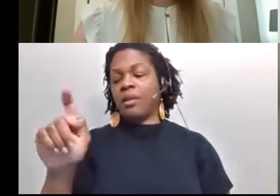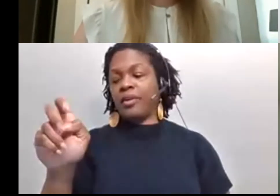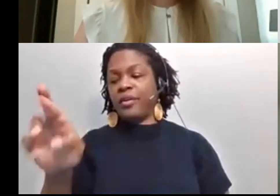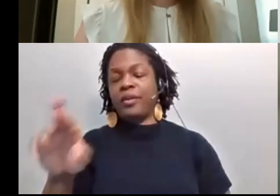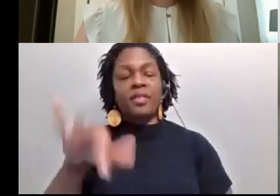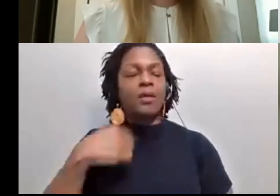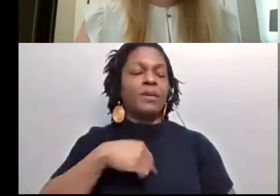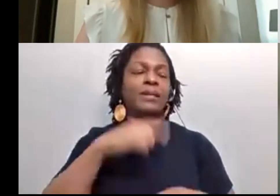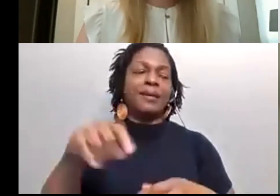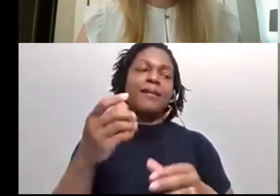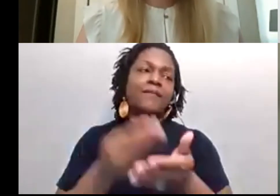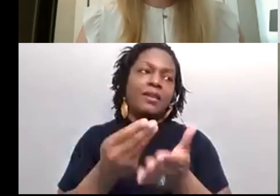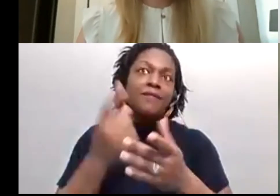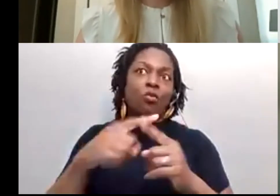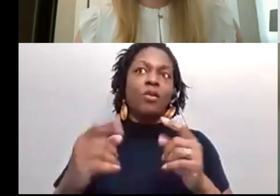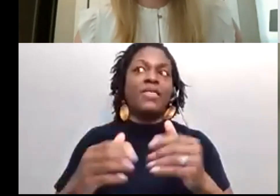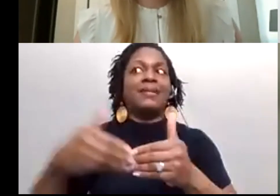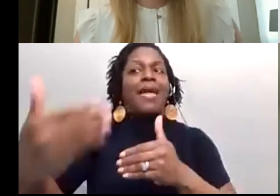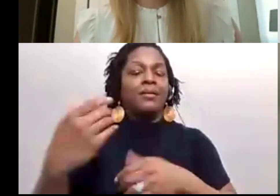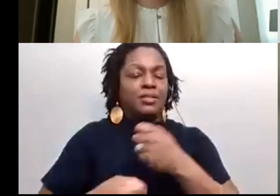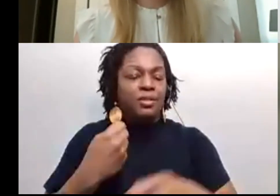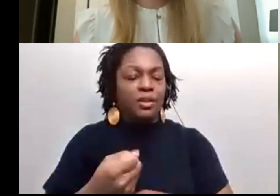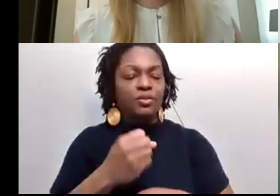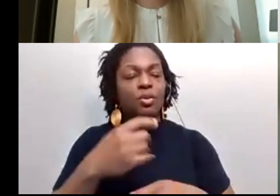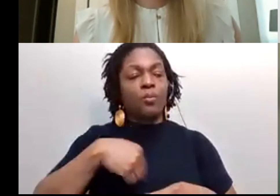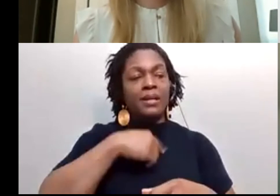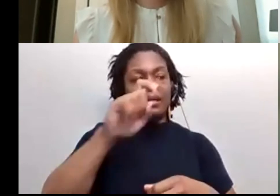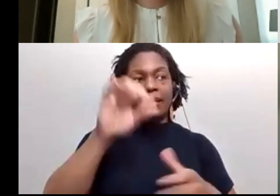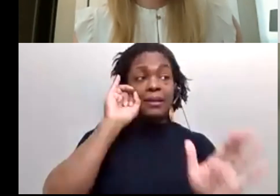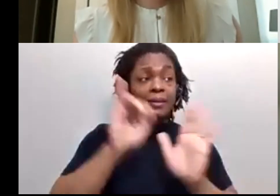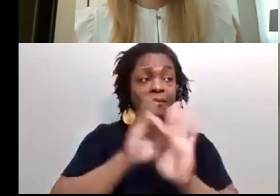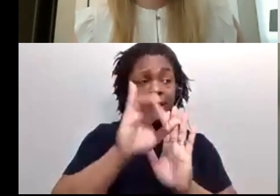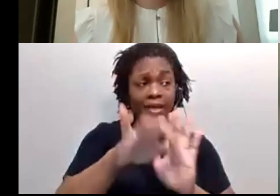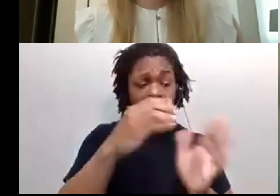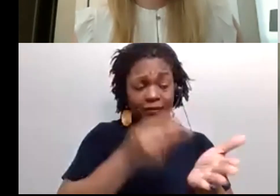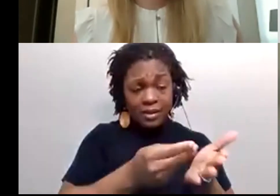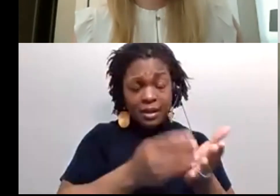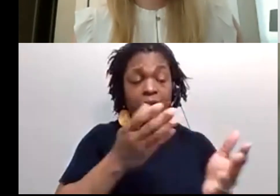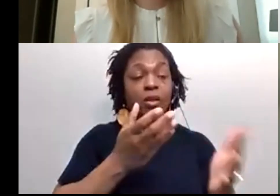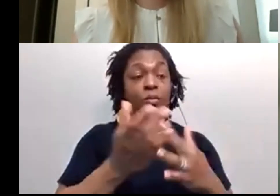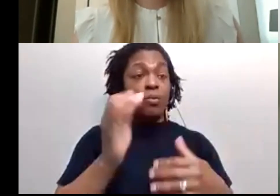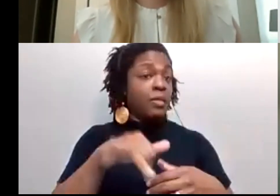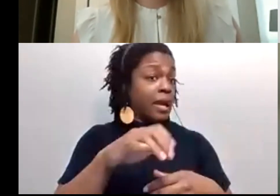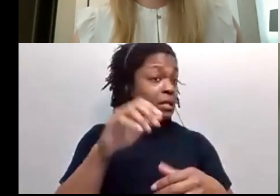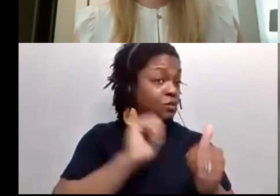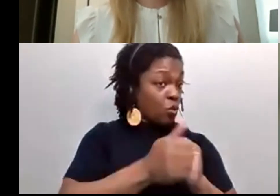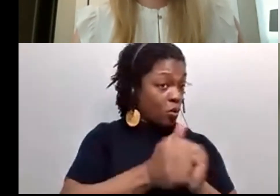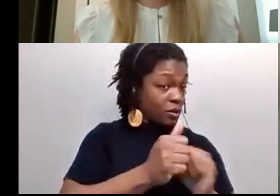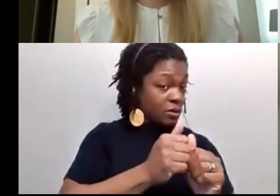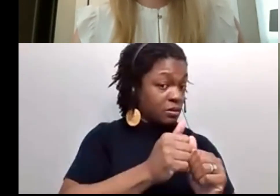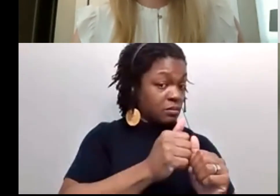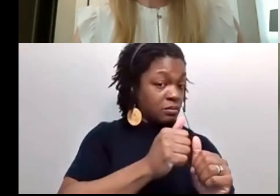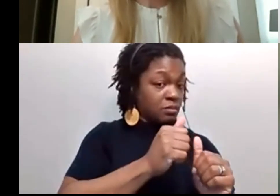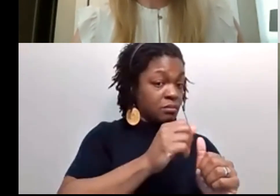sure we can identify that funding, be it through the new sports betting bill or some